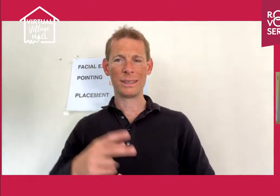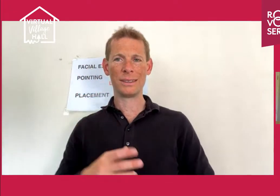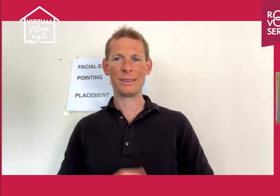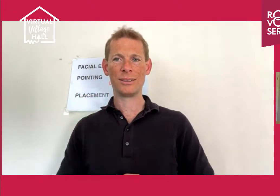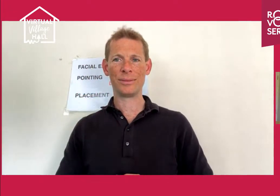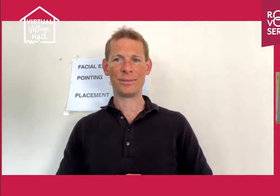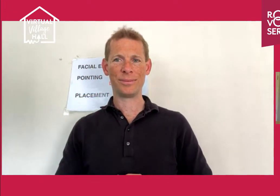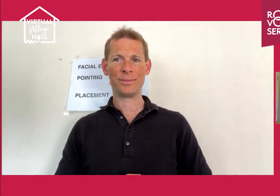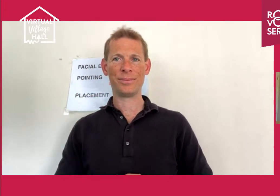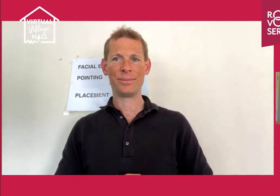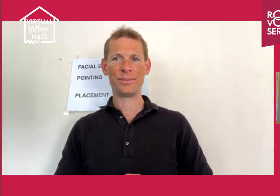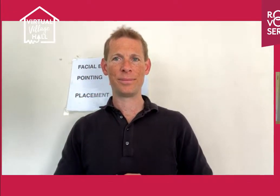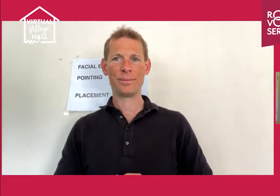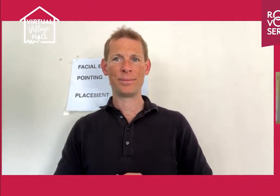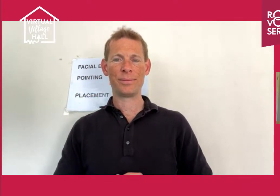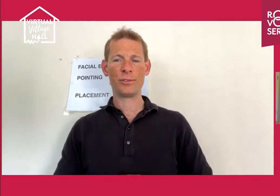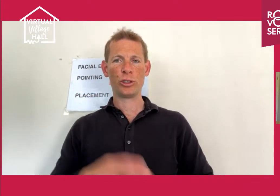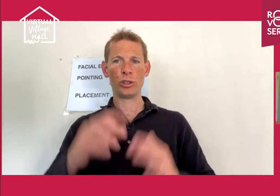Number 5 again.